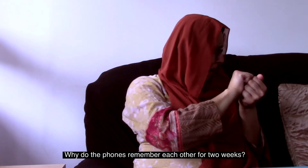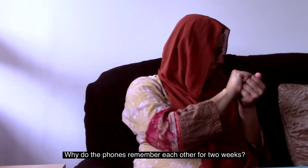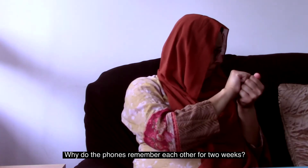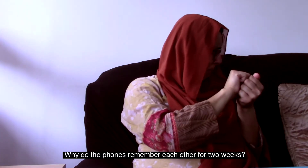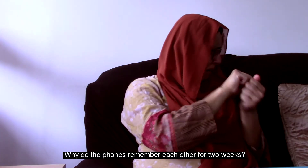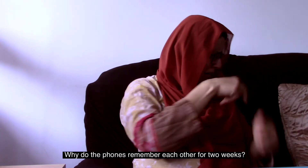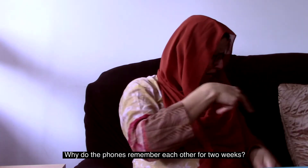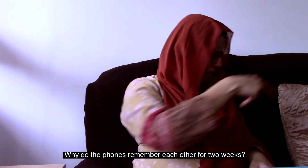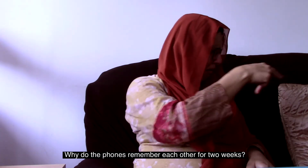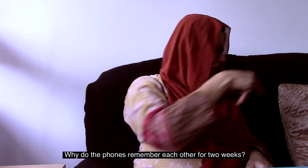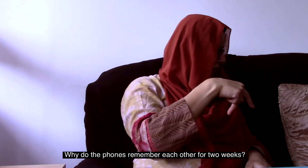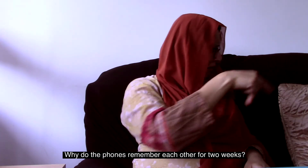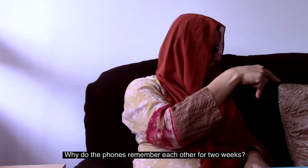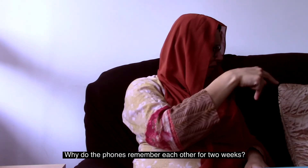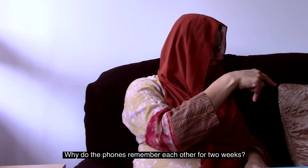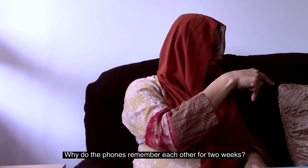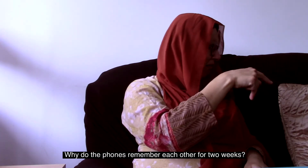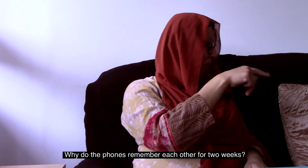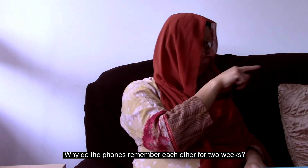phones remember each other for 2 weeks?